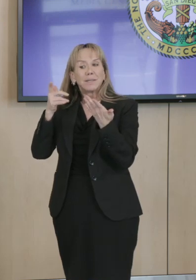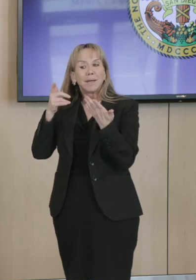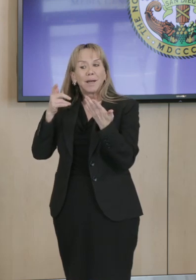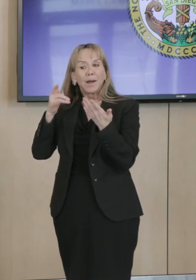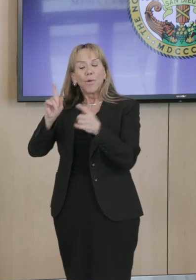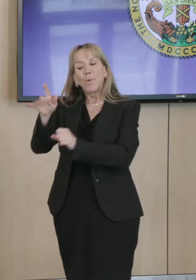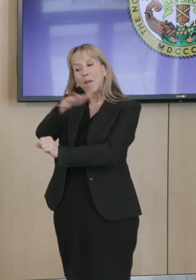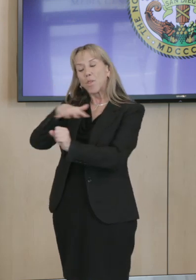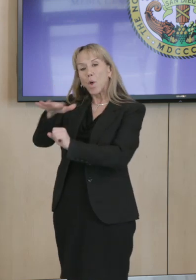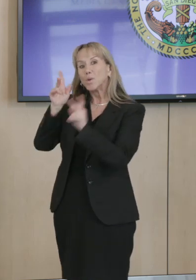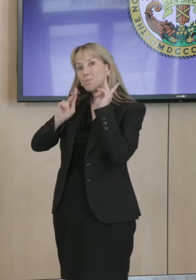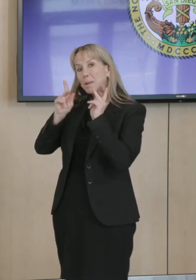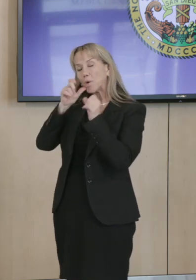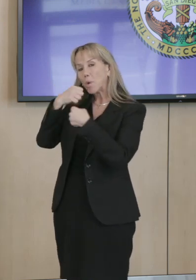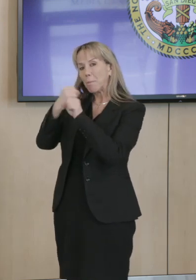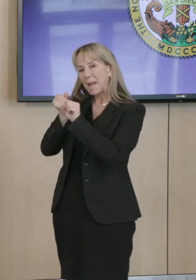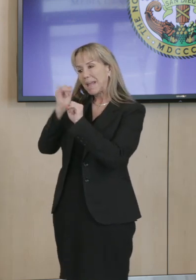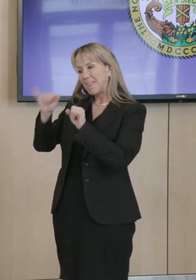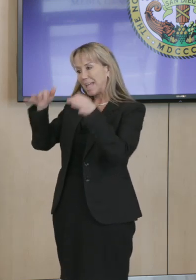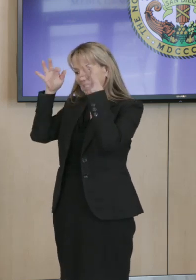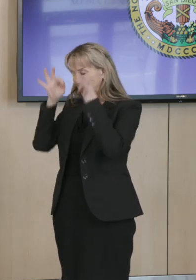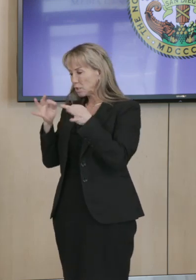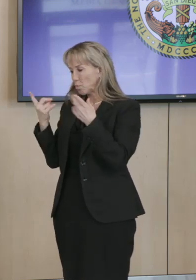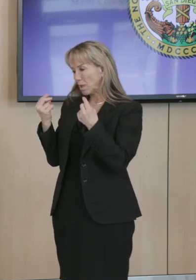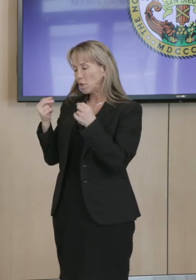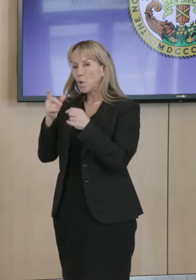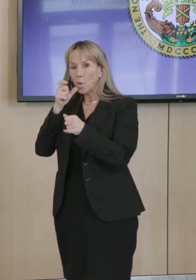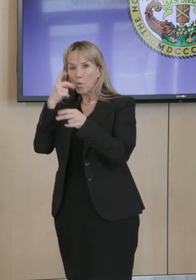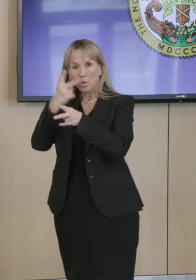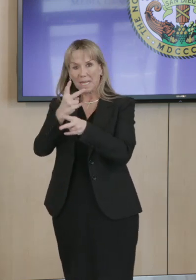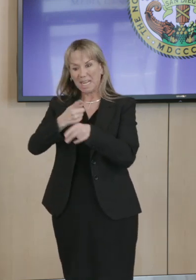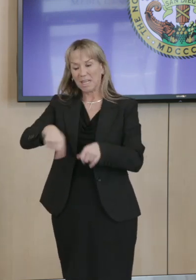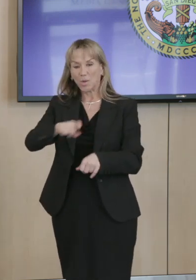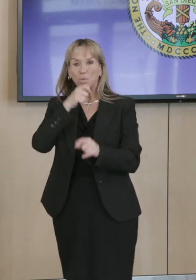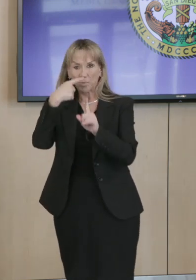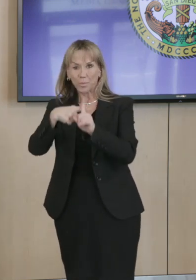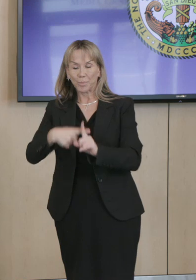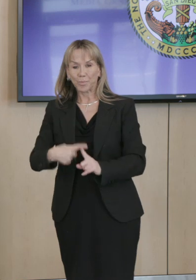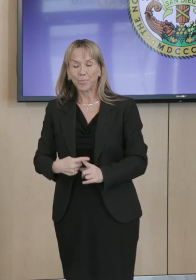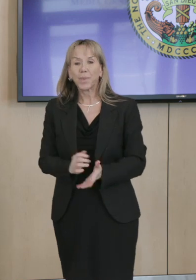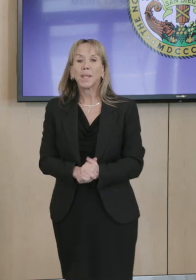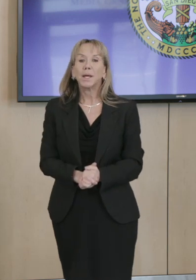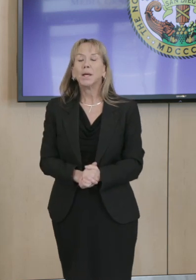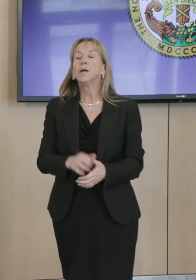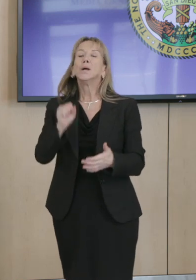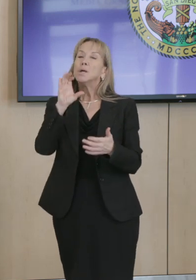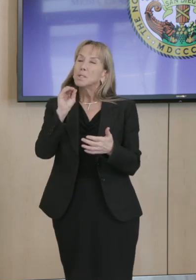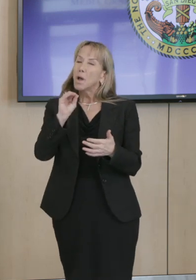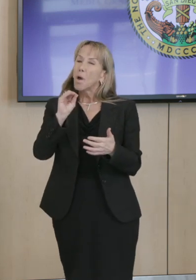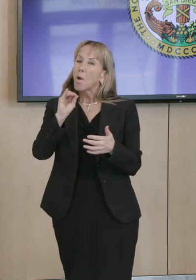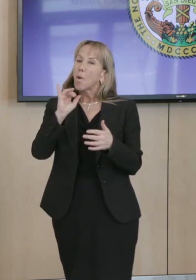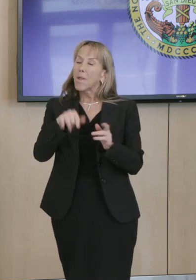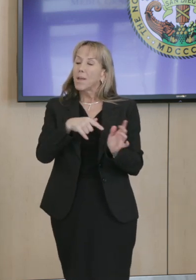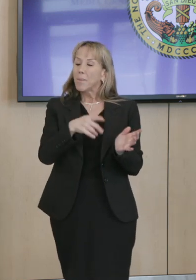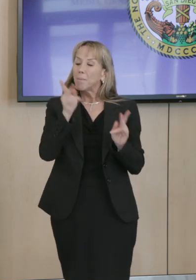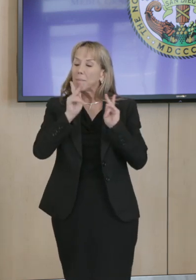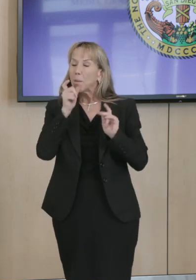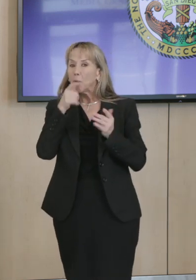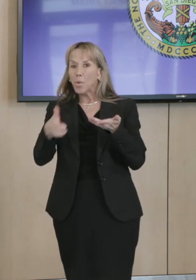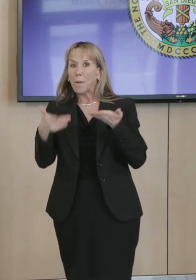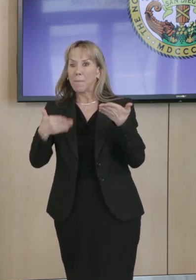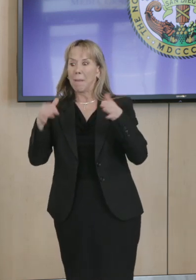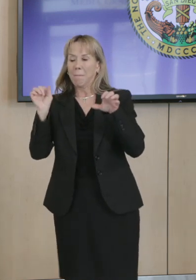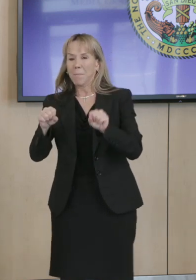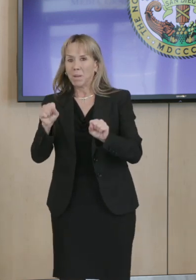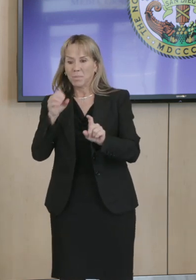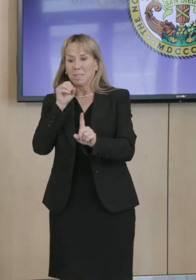protection of those who are caring for them. So when we identify people who are possibly or even more likely to have COVID,